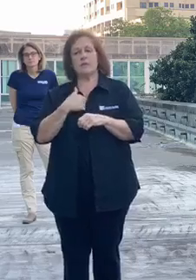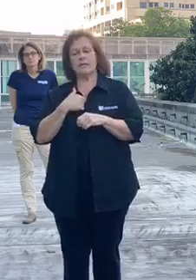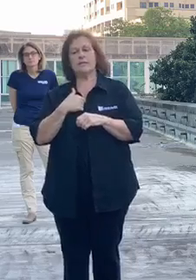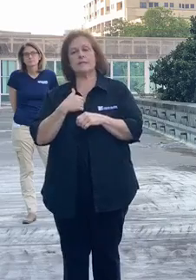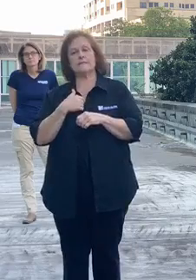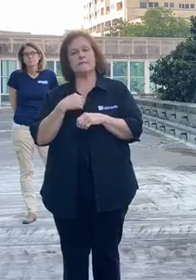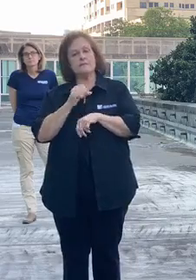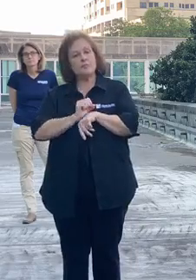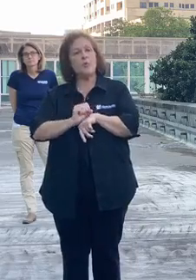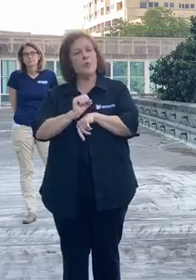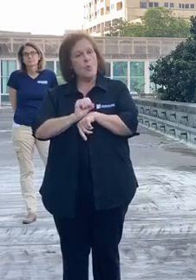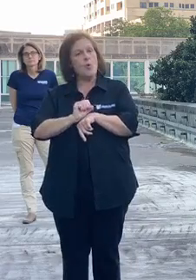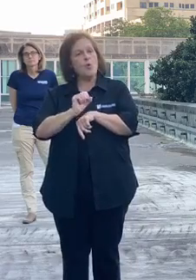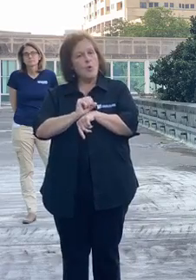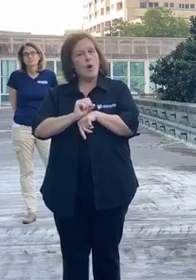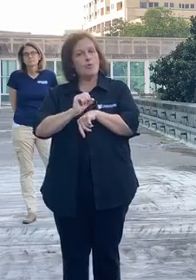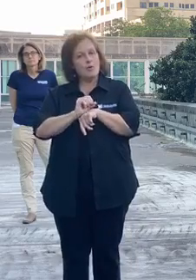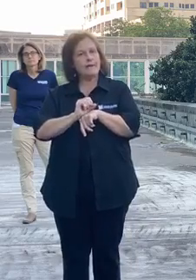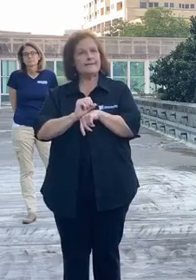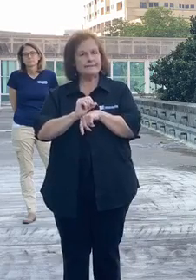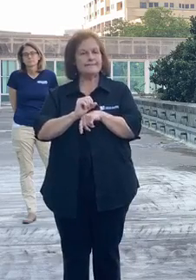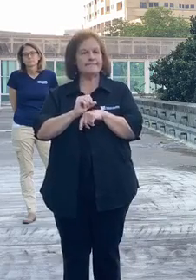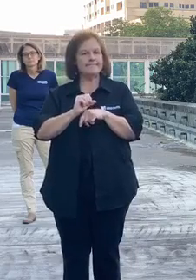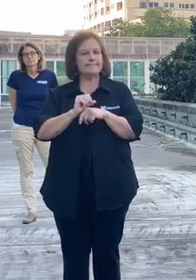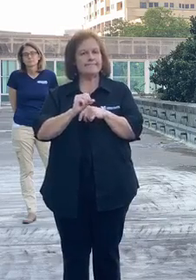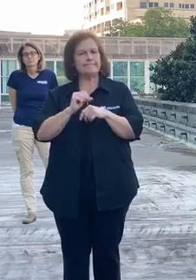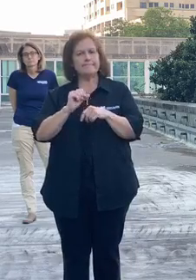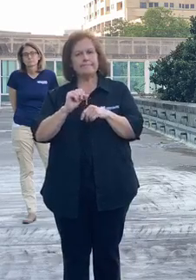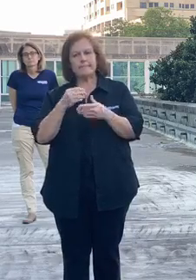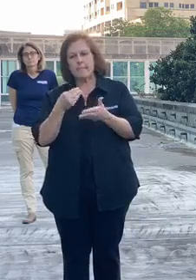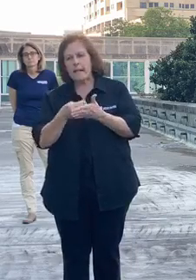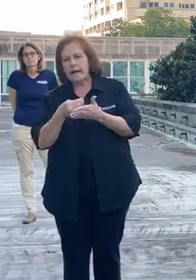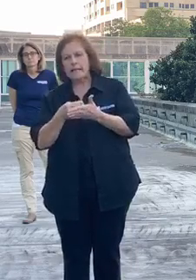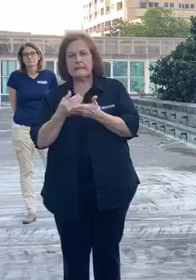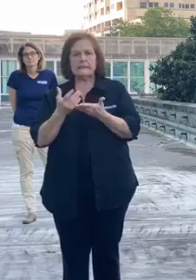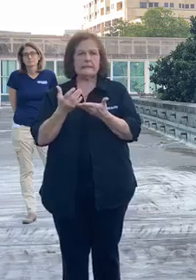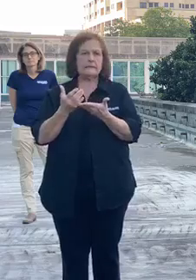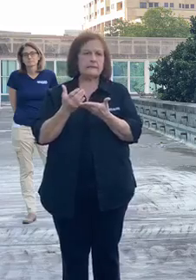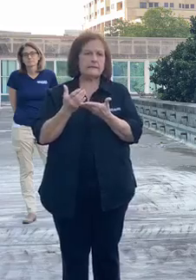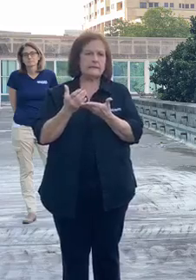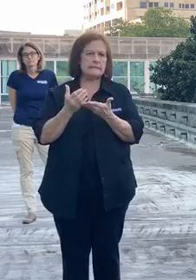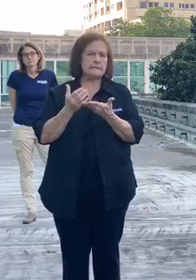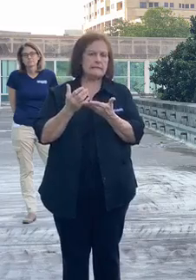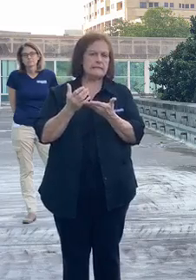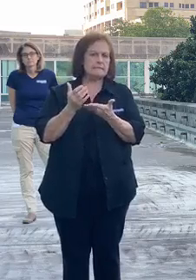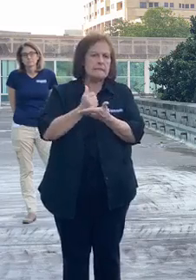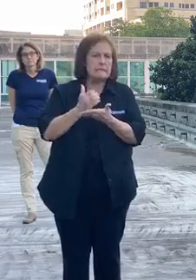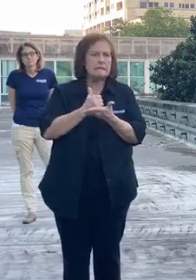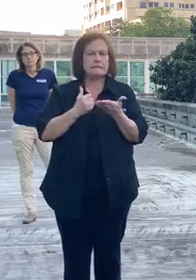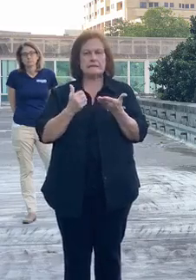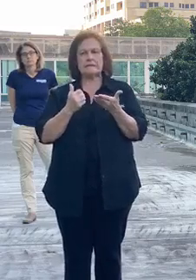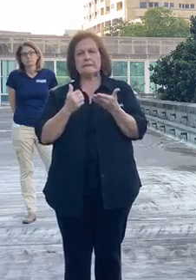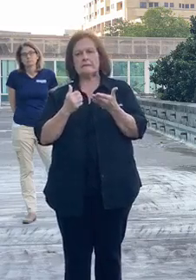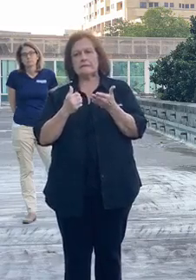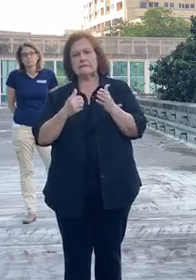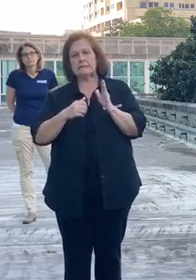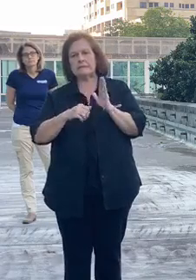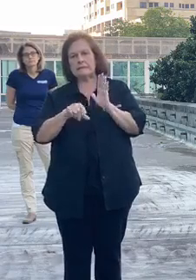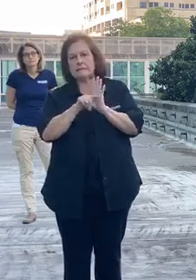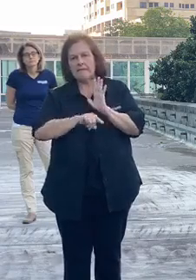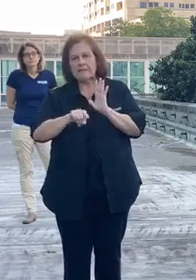through our cash flow issues, our budget issues, deficits coming